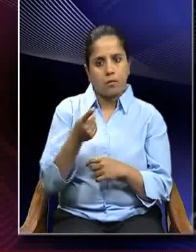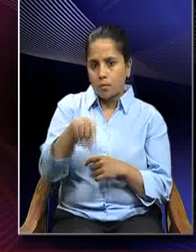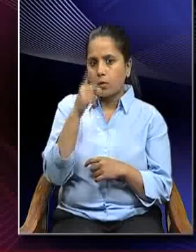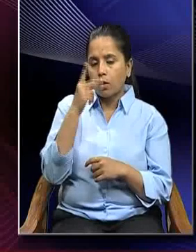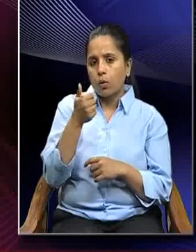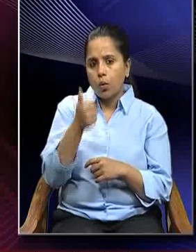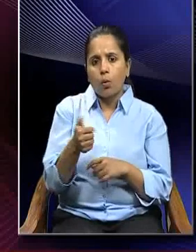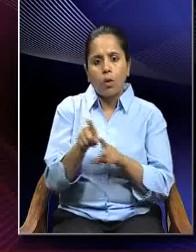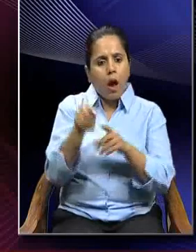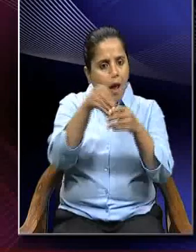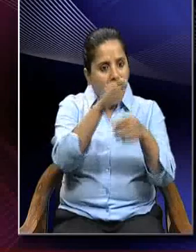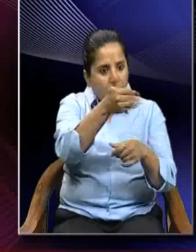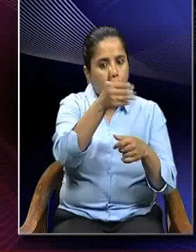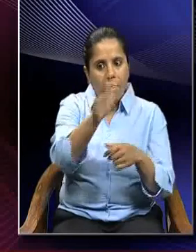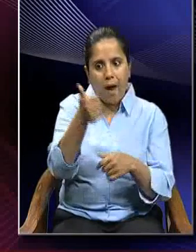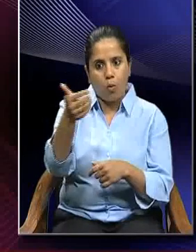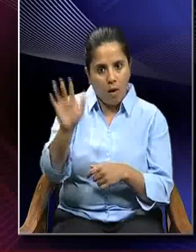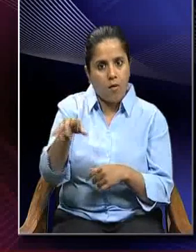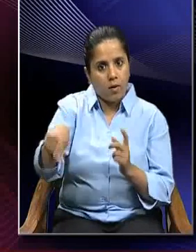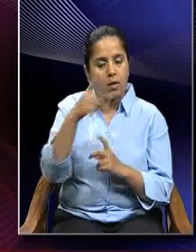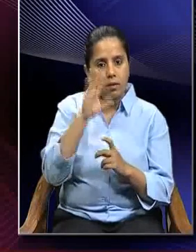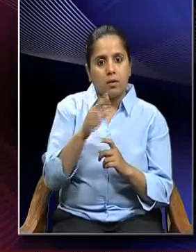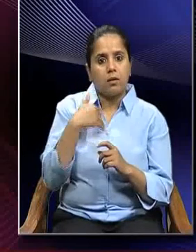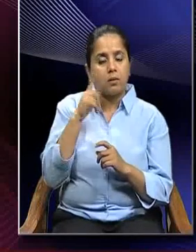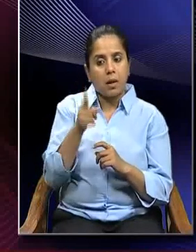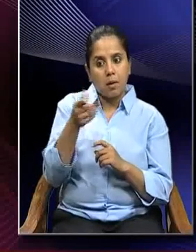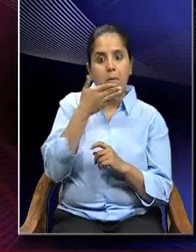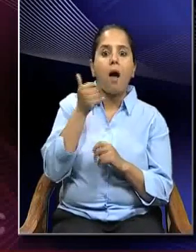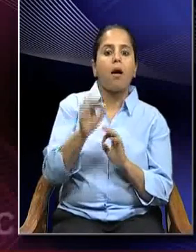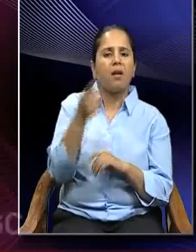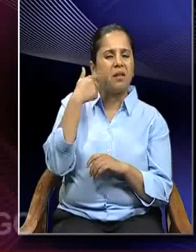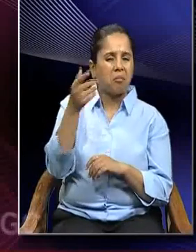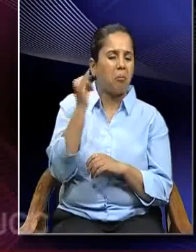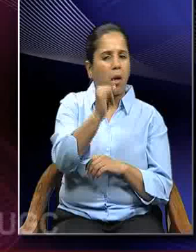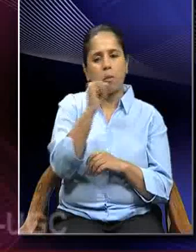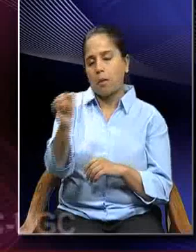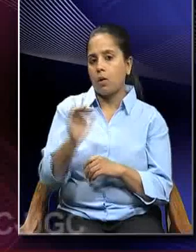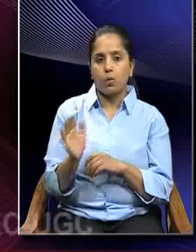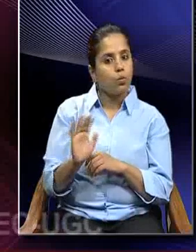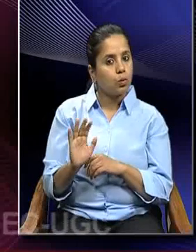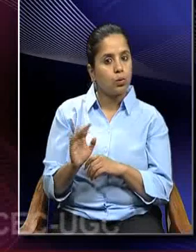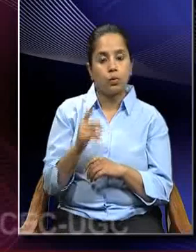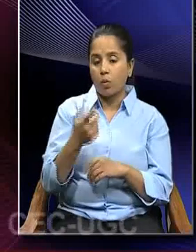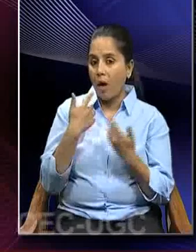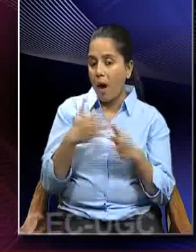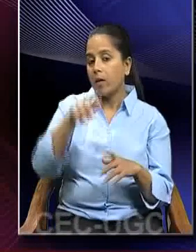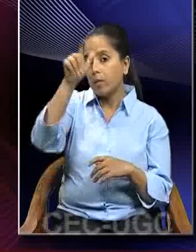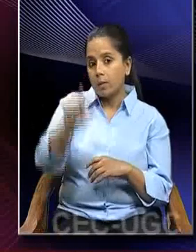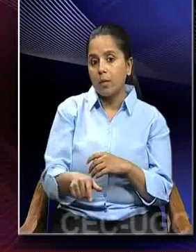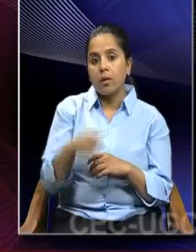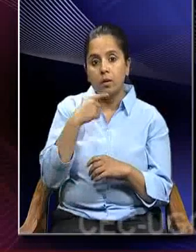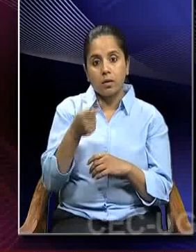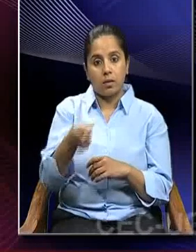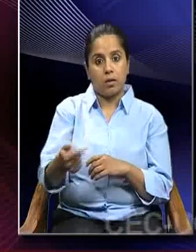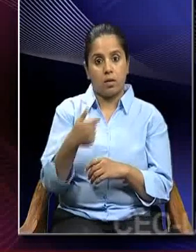in everyone. We should try to find best from everyone, and we should not let anybody be